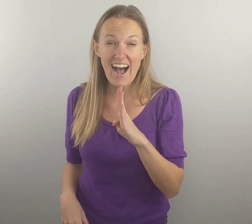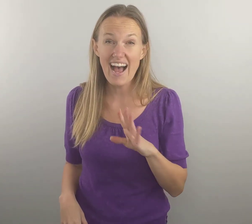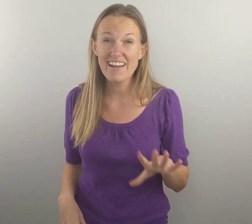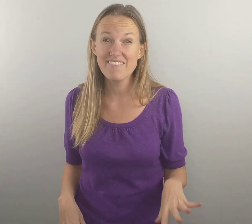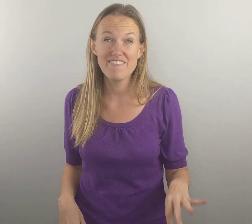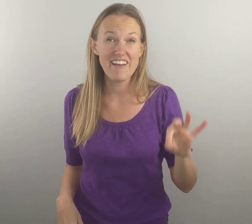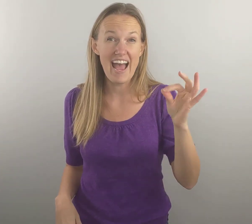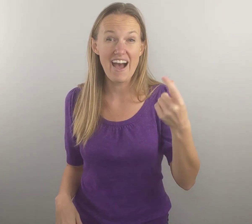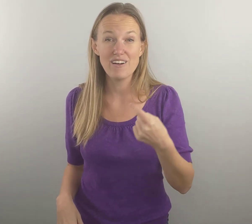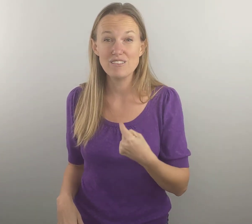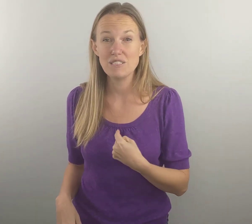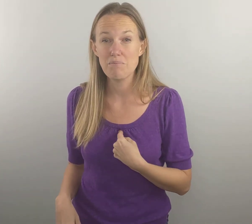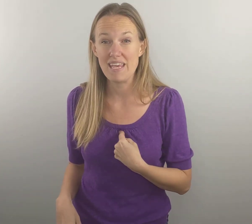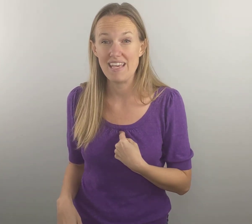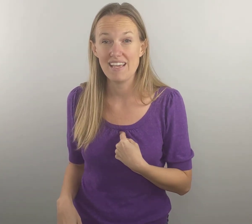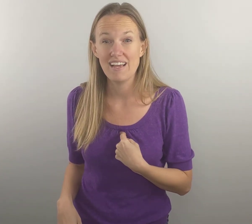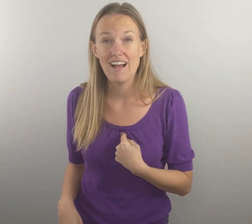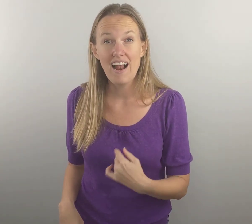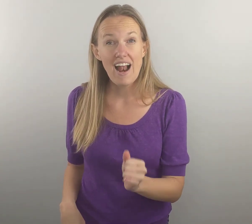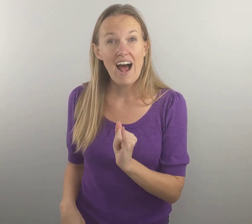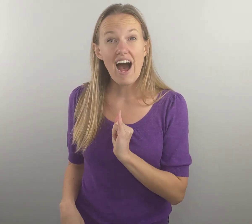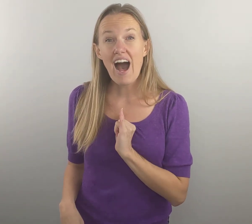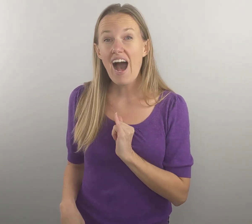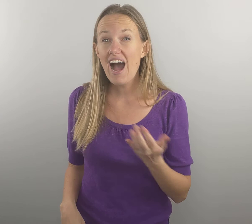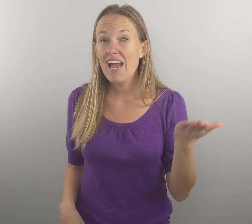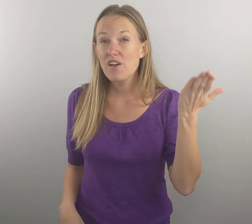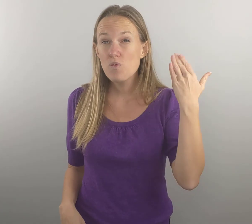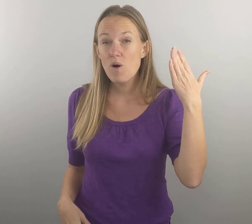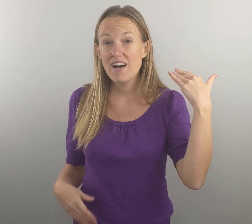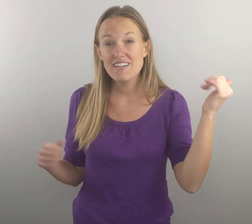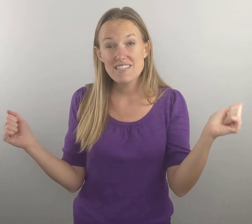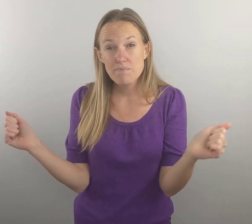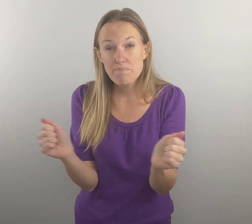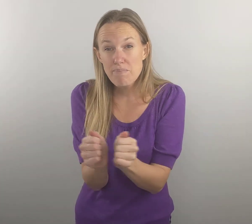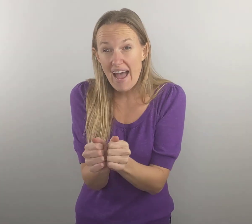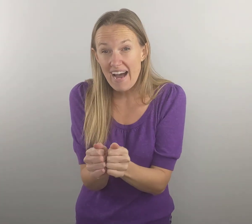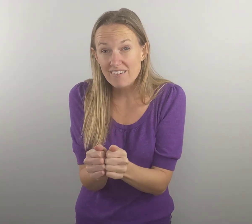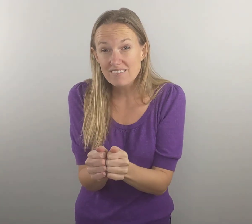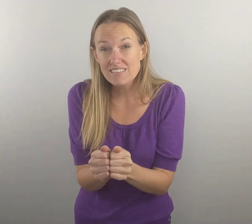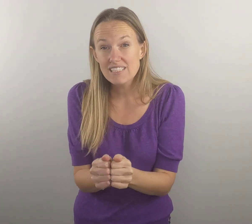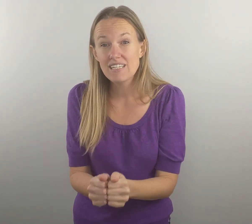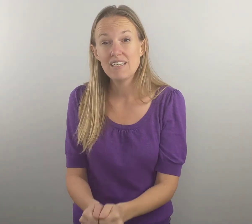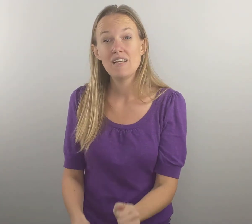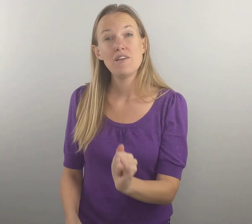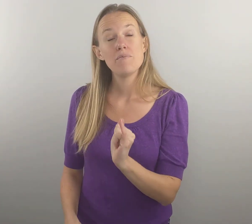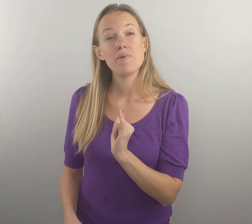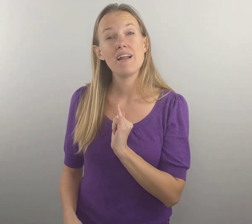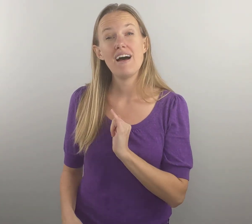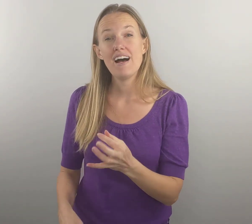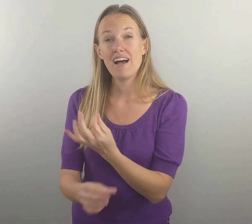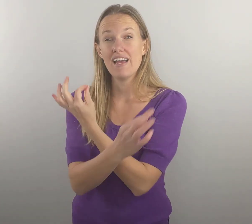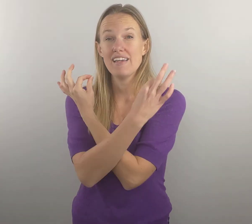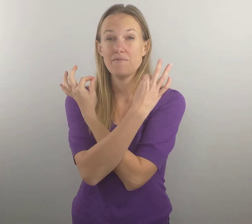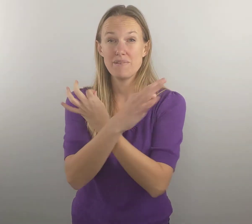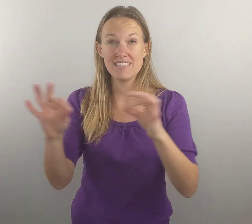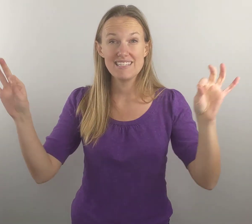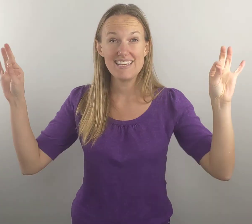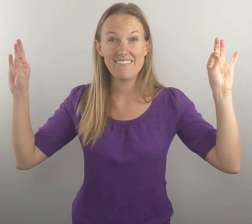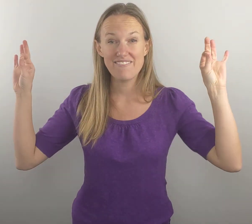God found me. I was bound, but I have been set